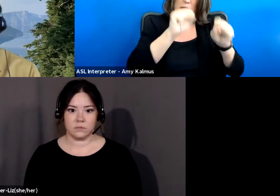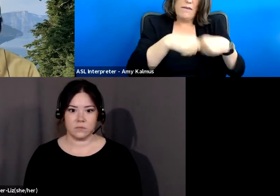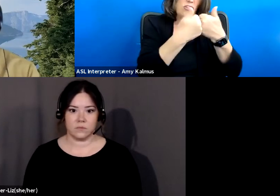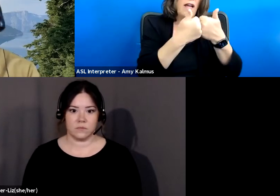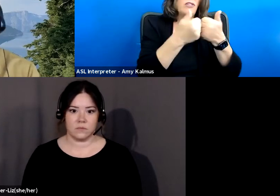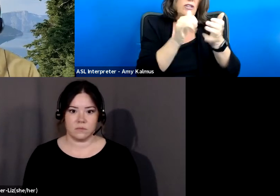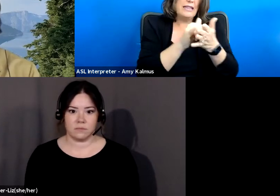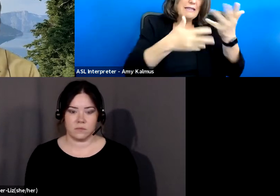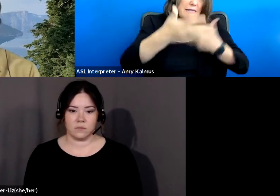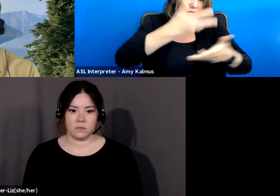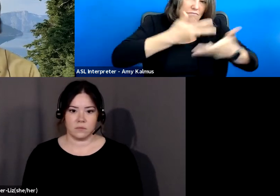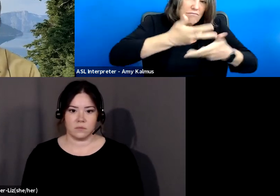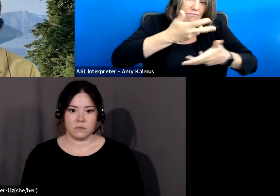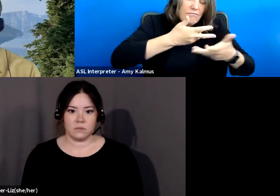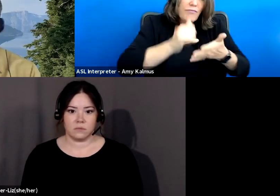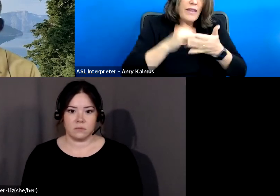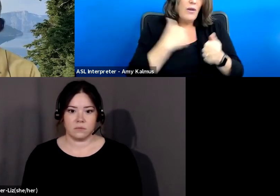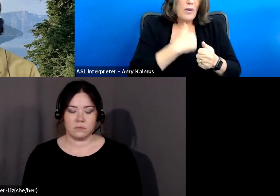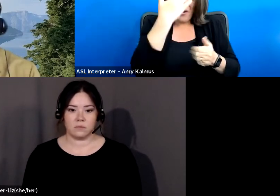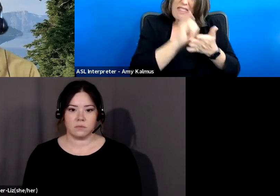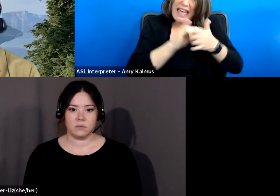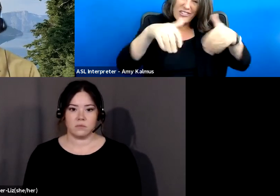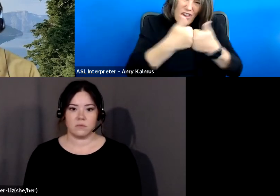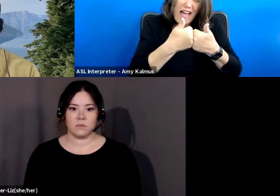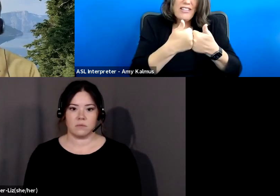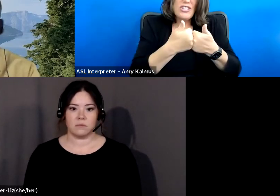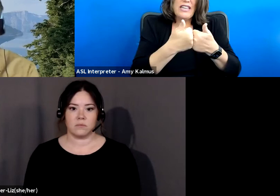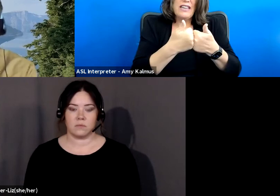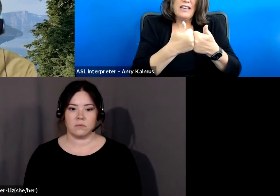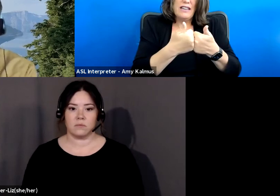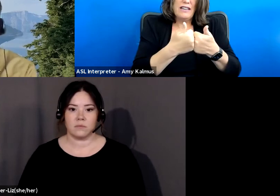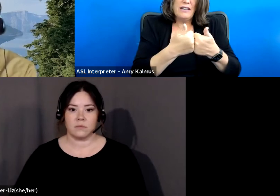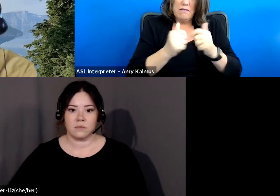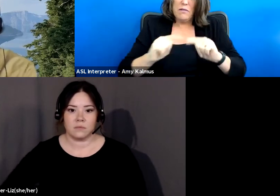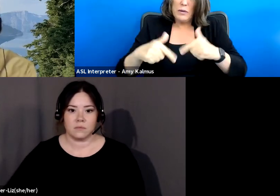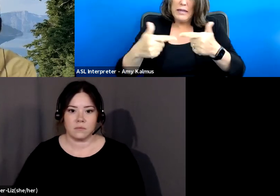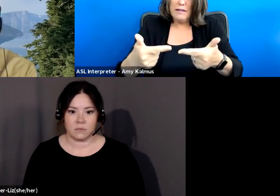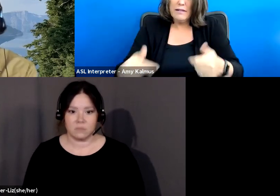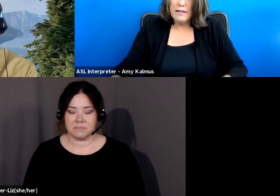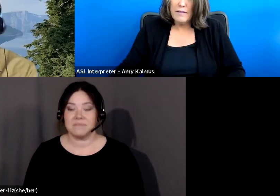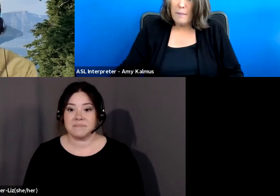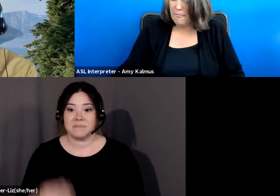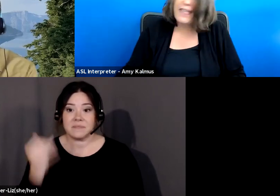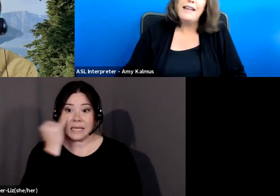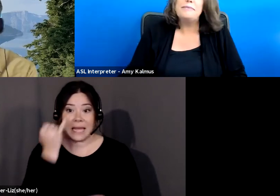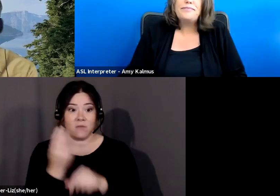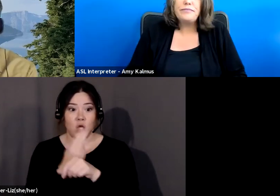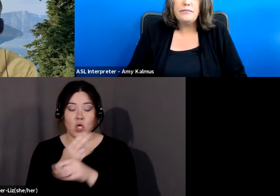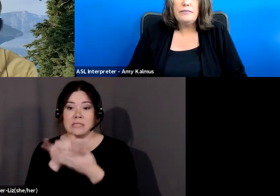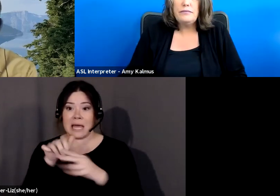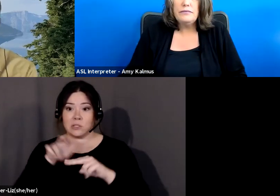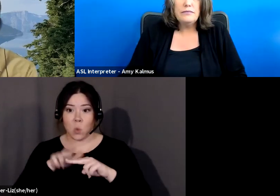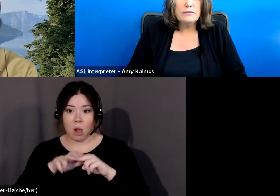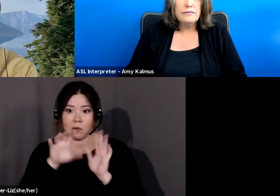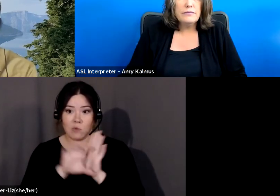this engagement factor that we know can be challenging? Well, if we use the stool graphic and consider that